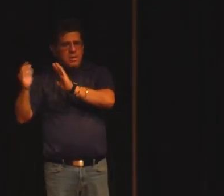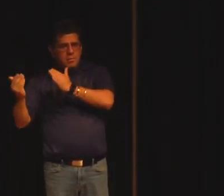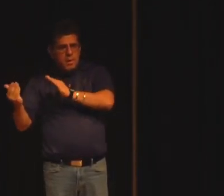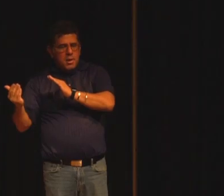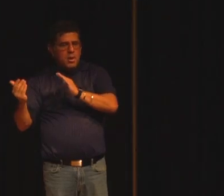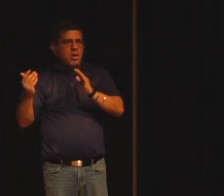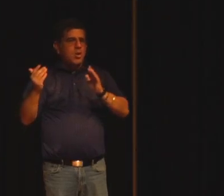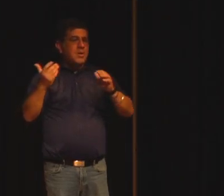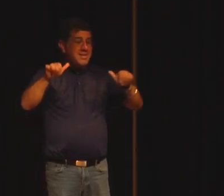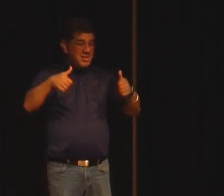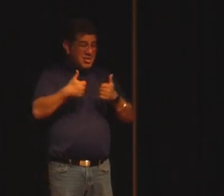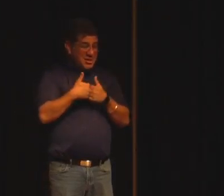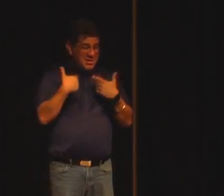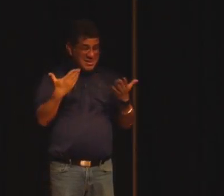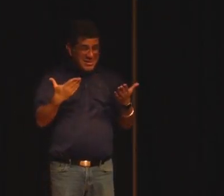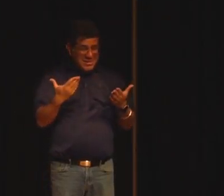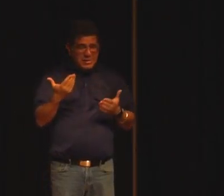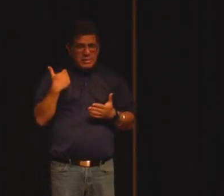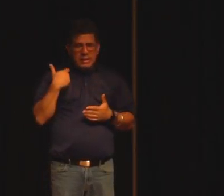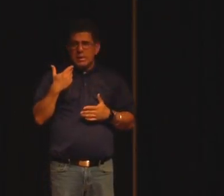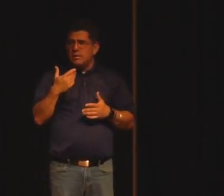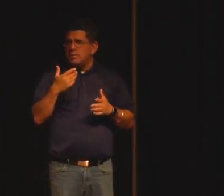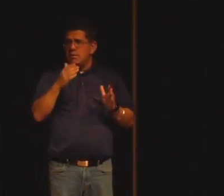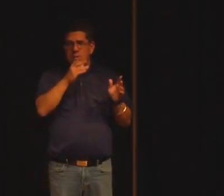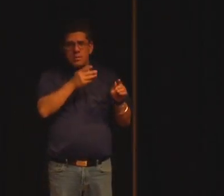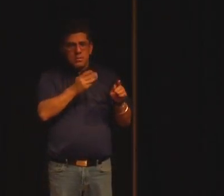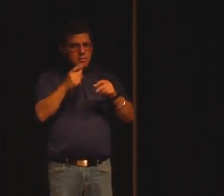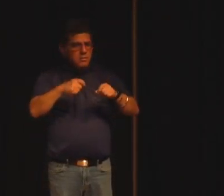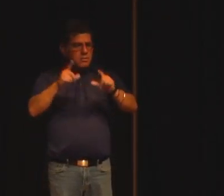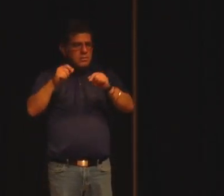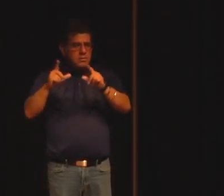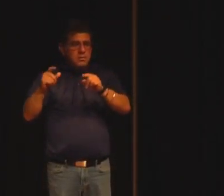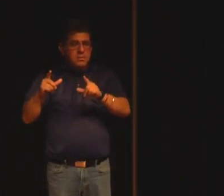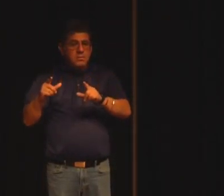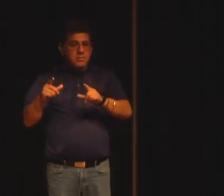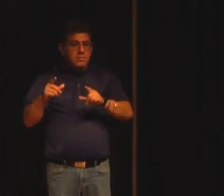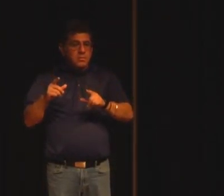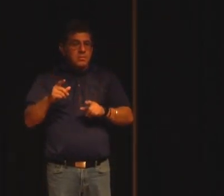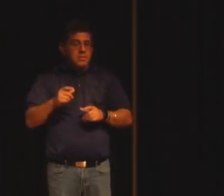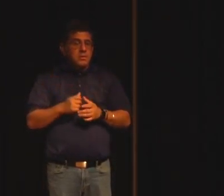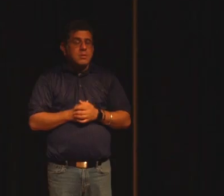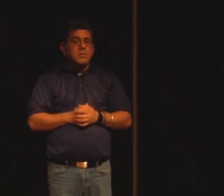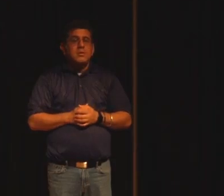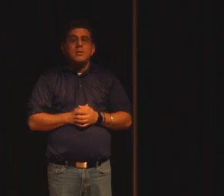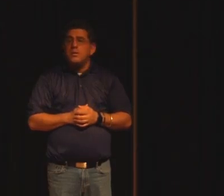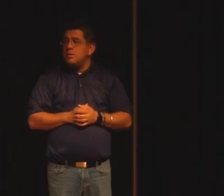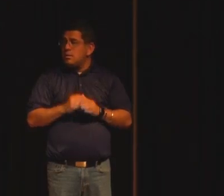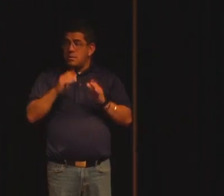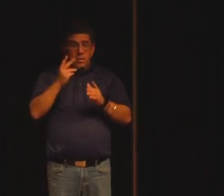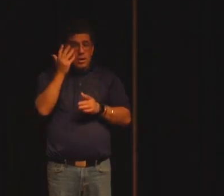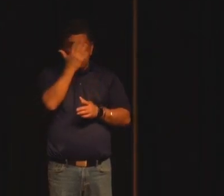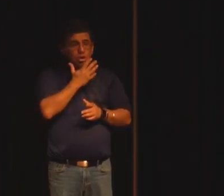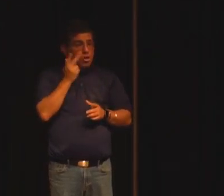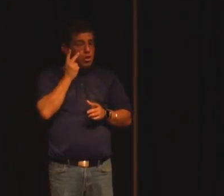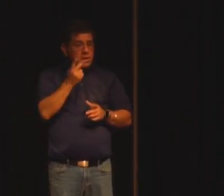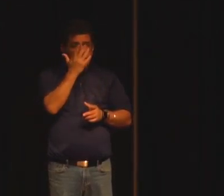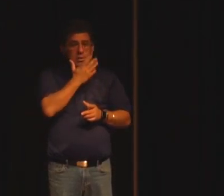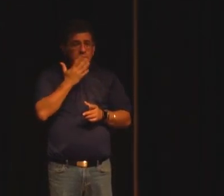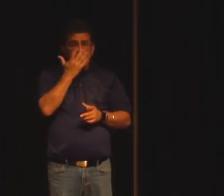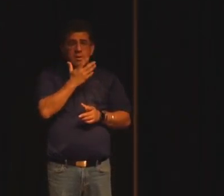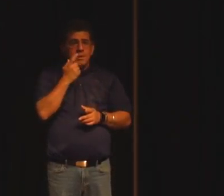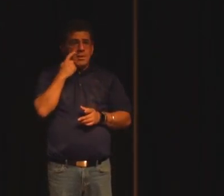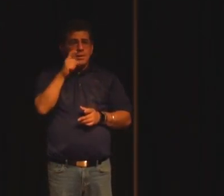challenge that I'm going to spend the next few slides on is that this is really hard. The reason I ask you to look at each other's faces is that